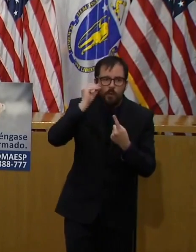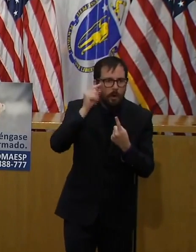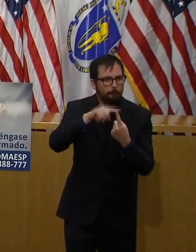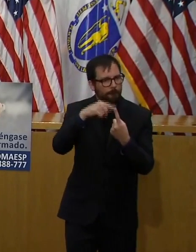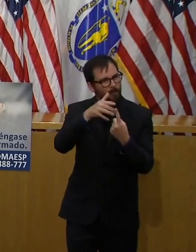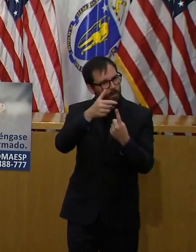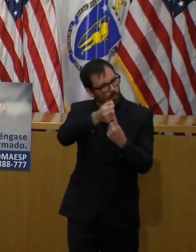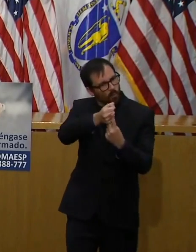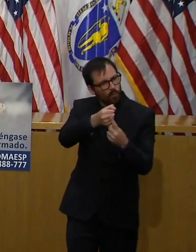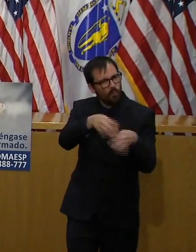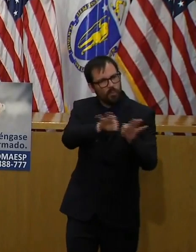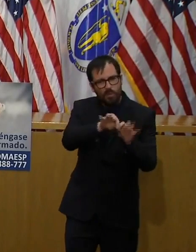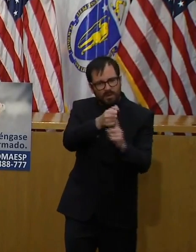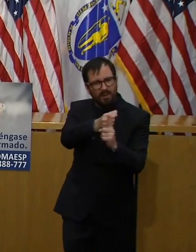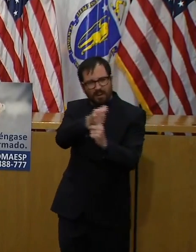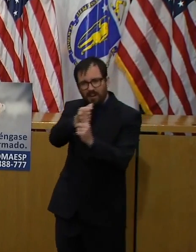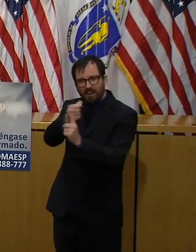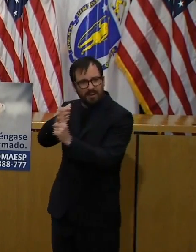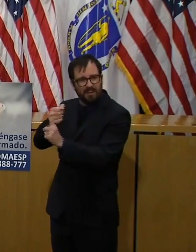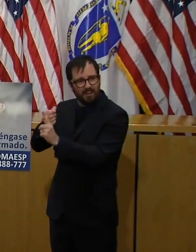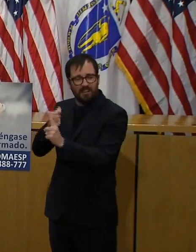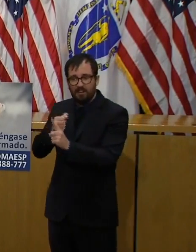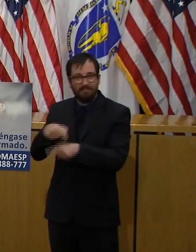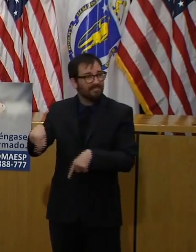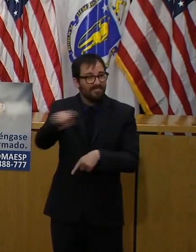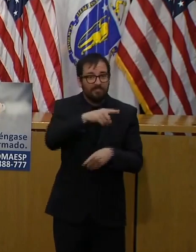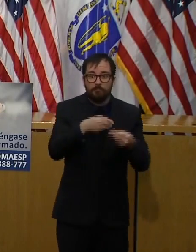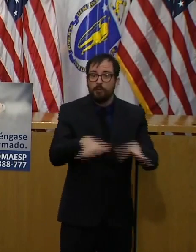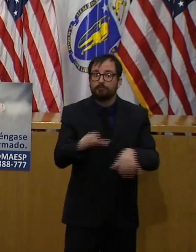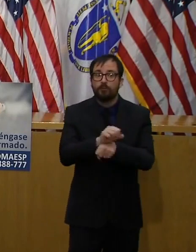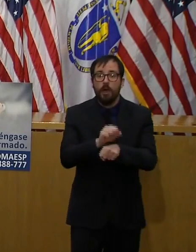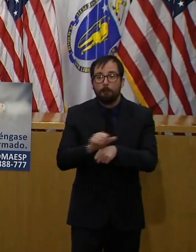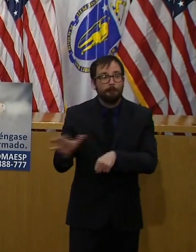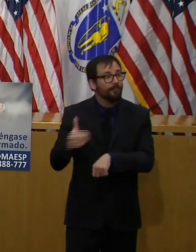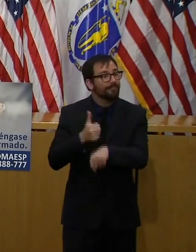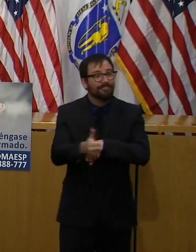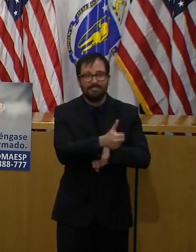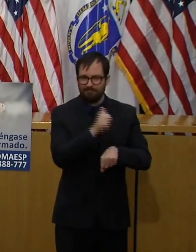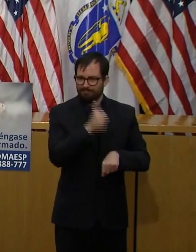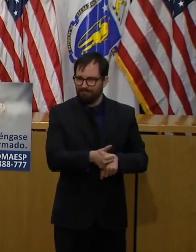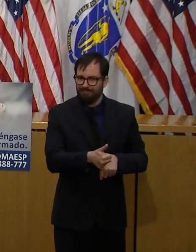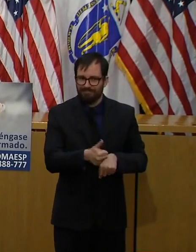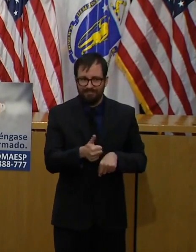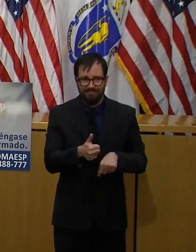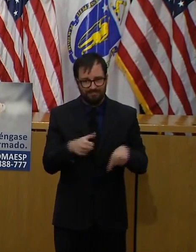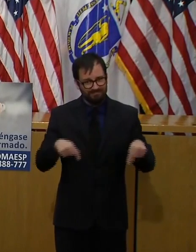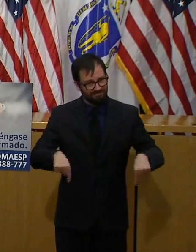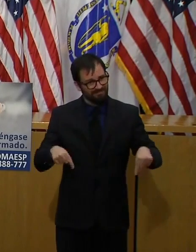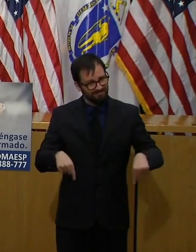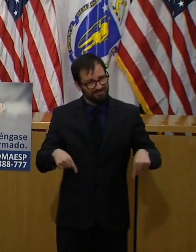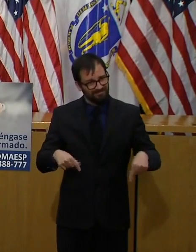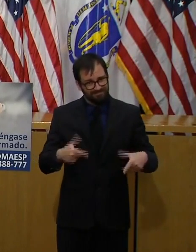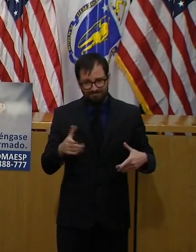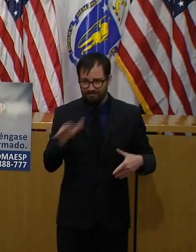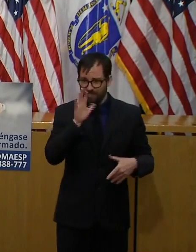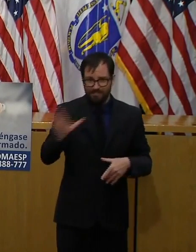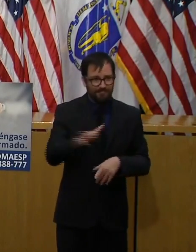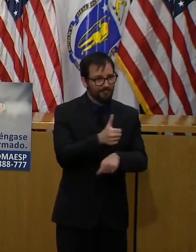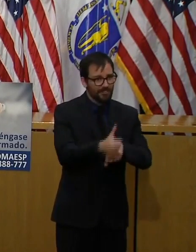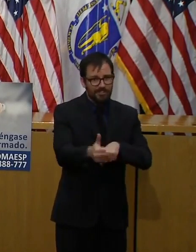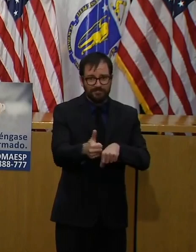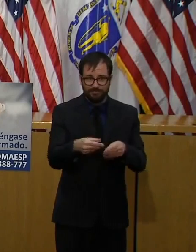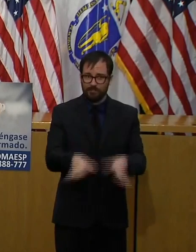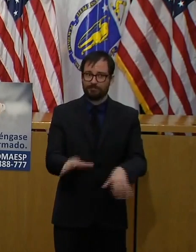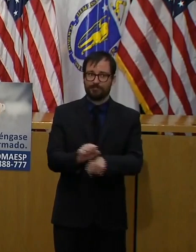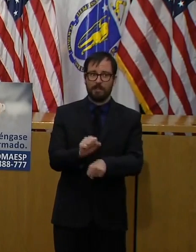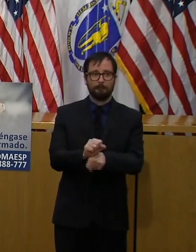take extremely seriously. In Massachusetts, we are making progress to get checks out the door. As of today, the Department of